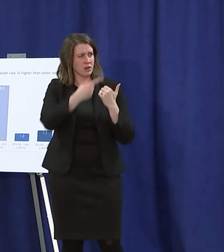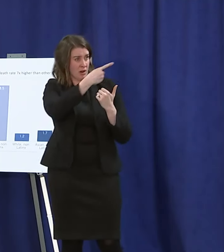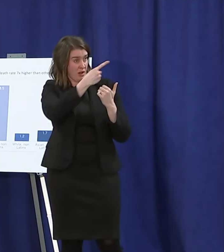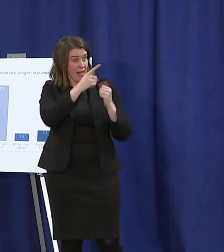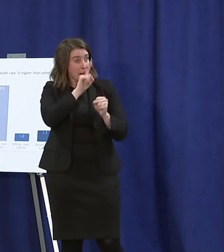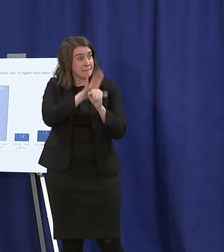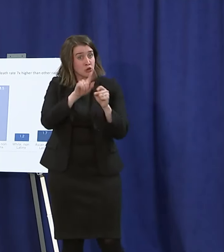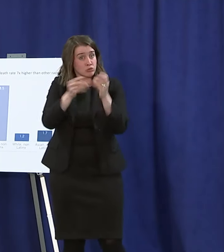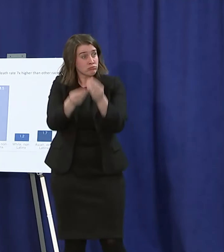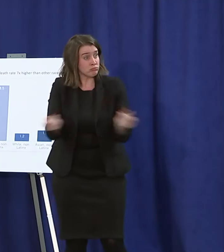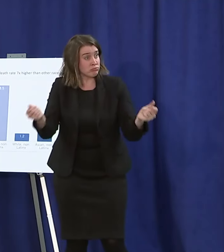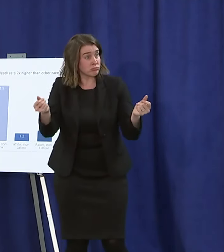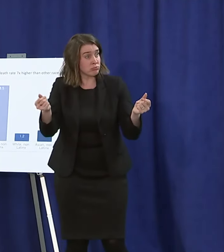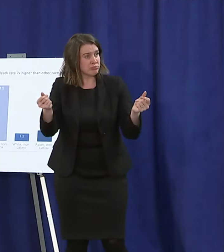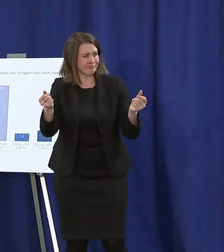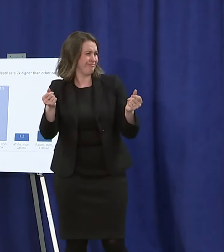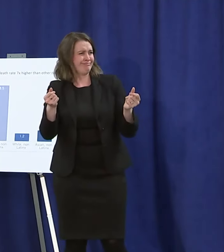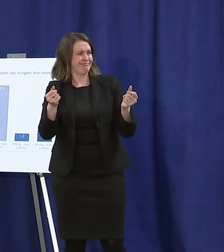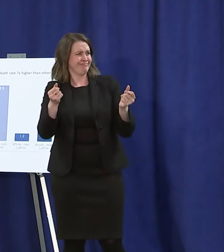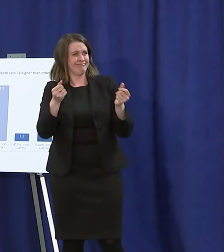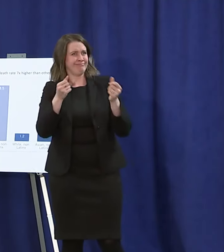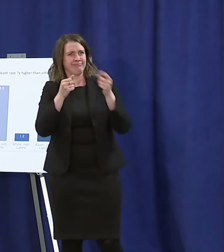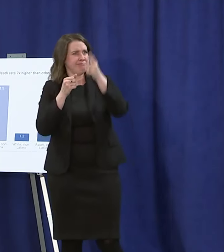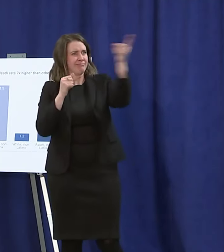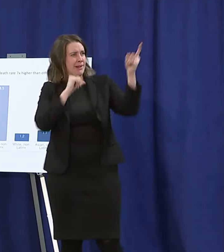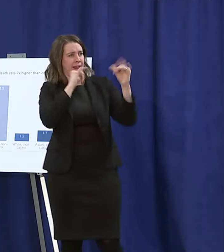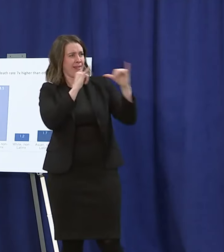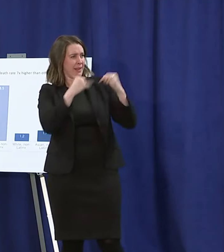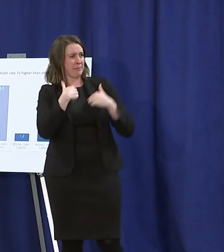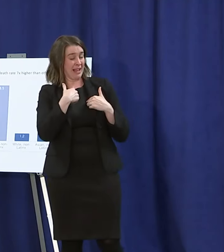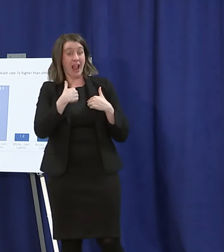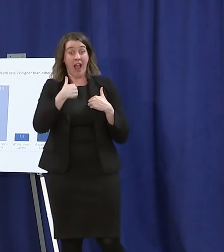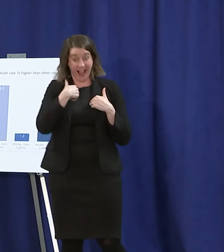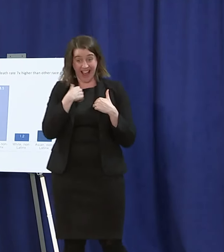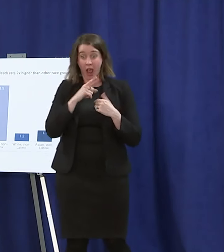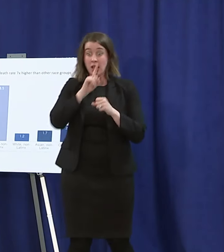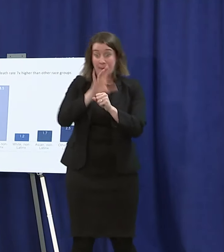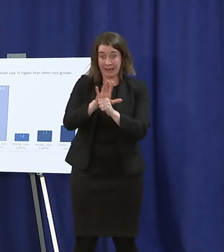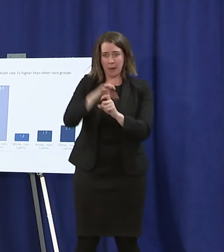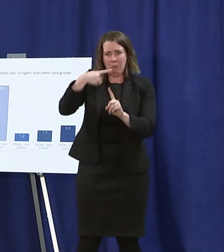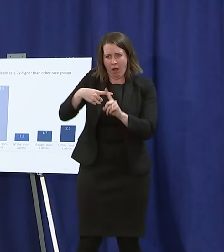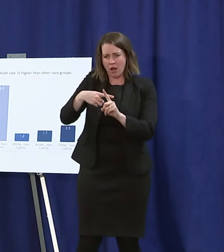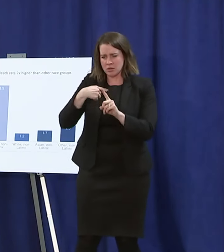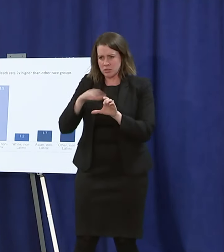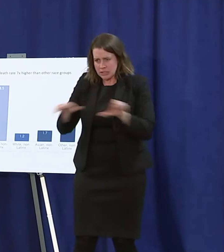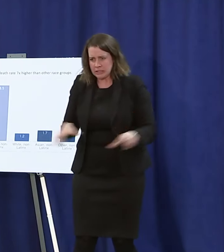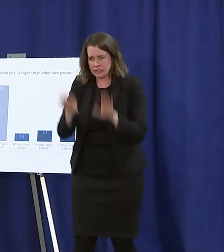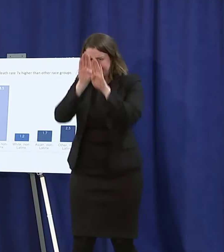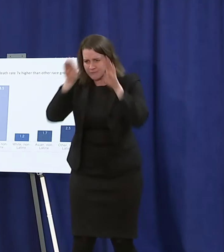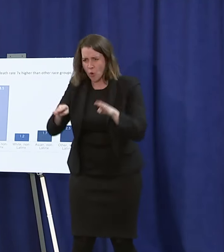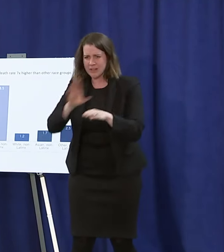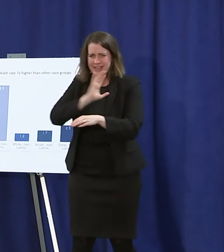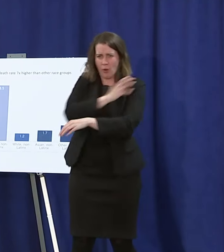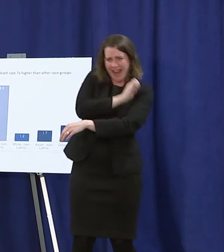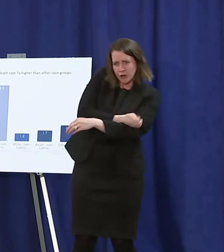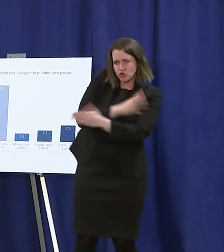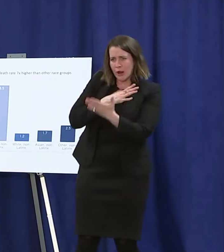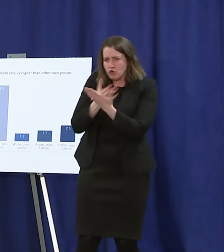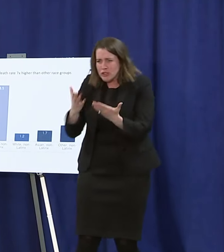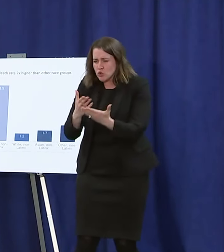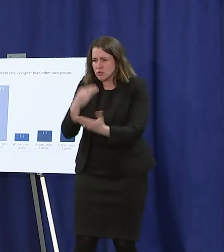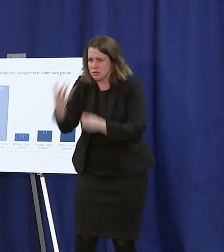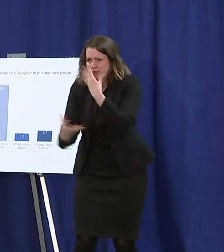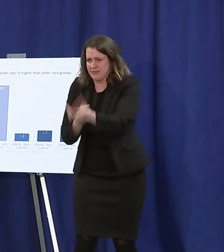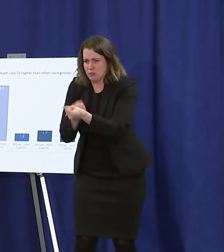it within a generation and then devote time and resources and focus at the highest level to making sure that we do